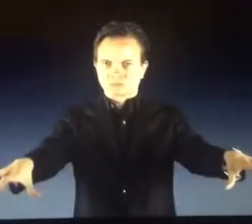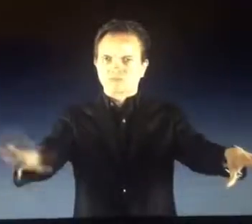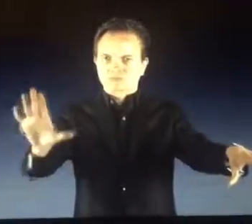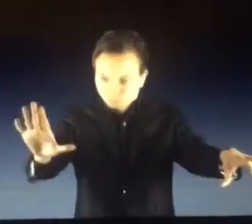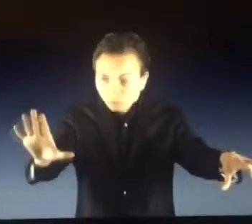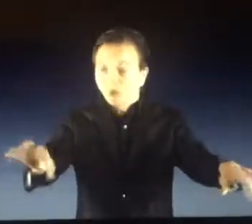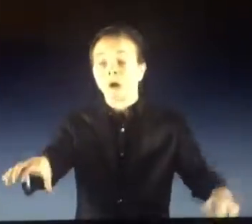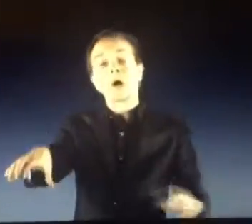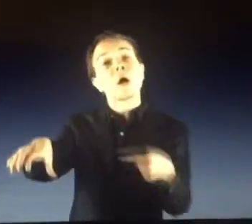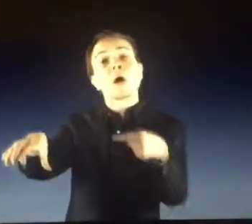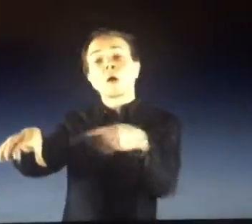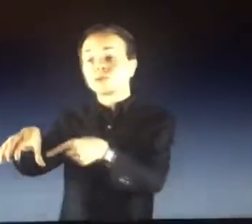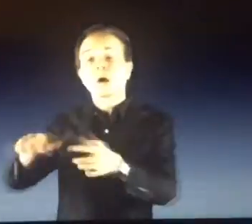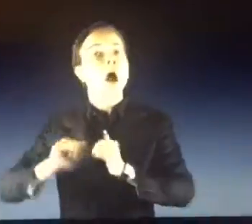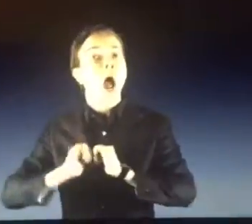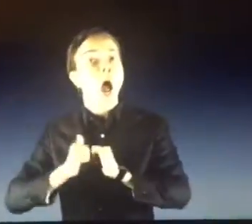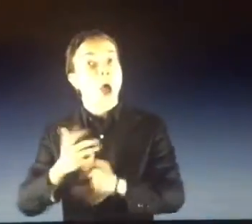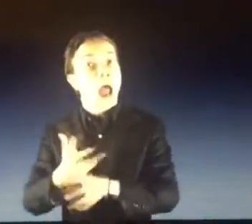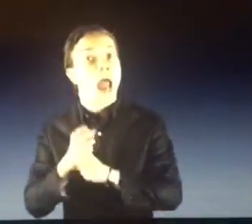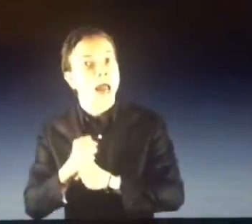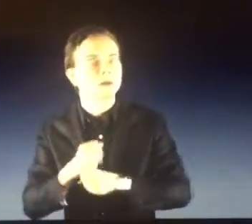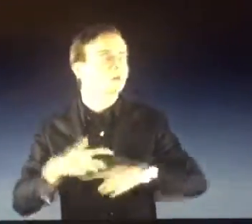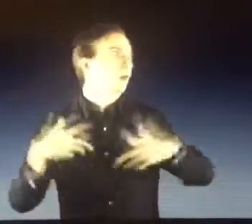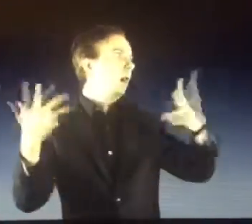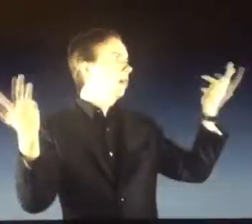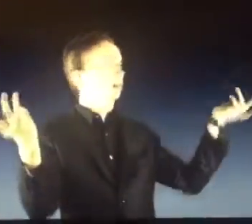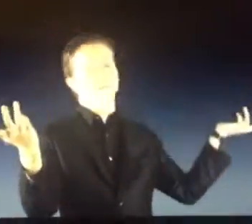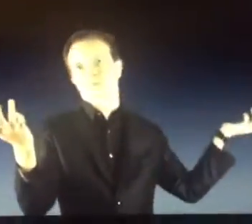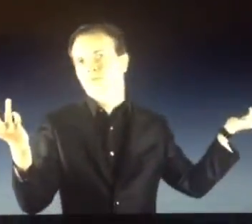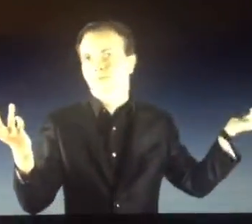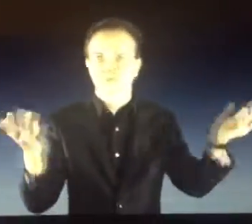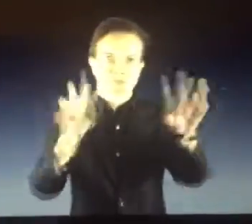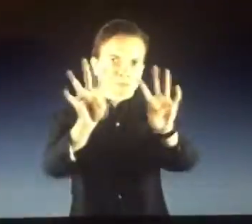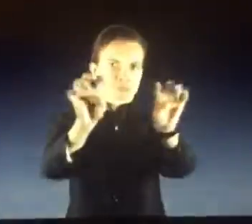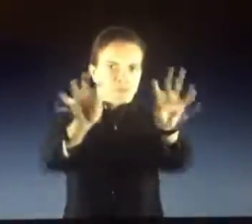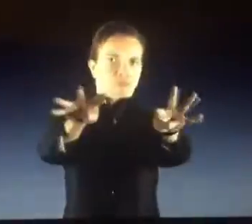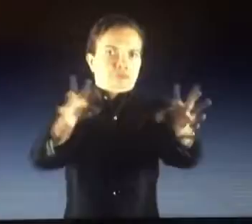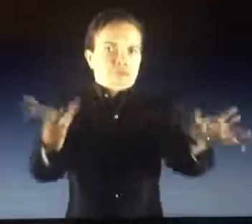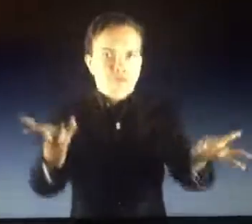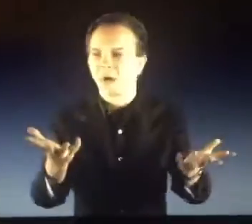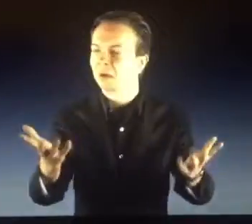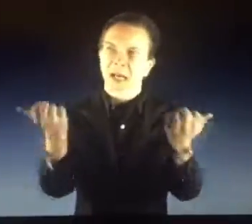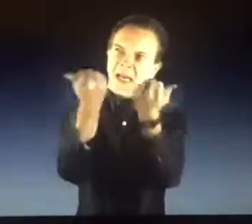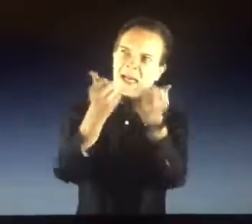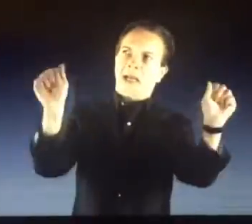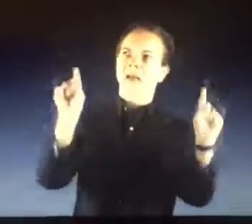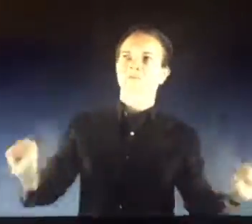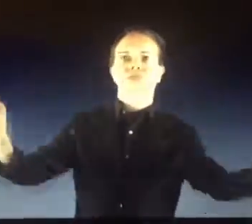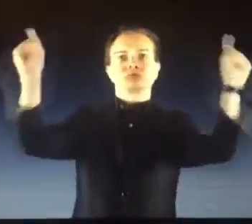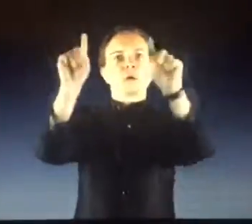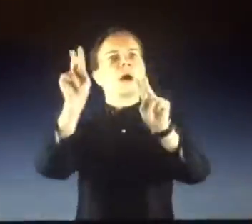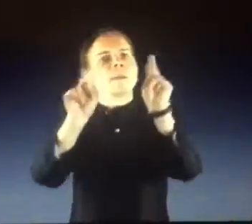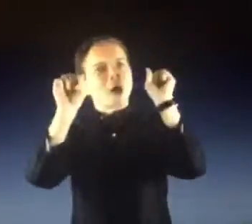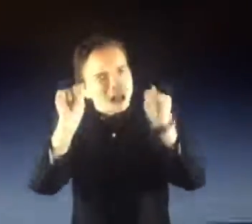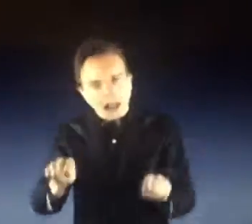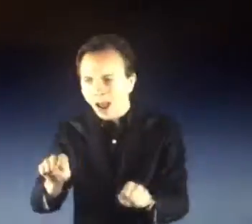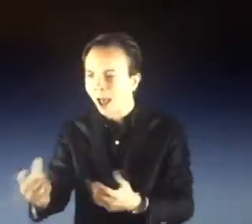and how talent and practice are 2 very different things. Well, talent, how do you necessarily